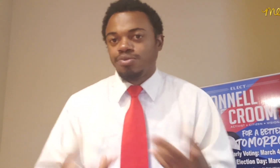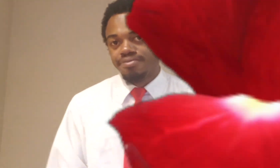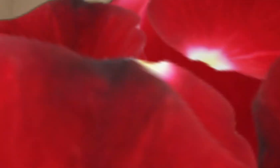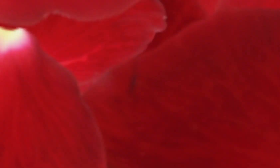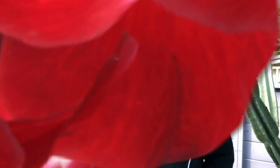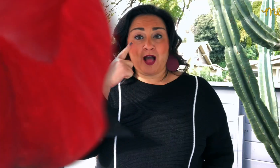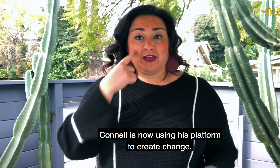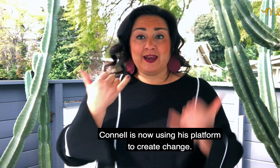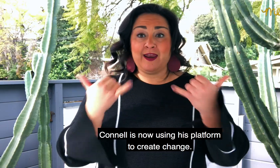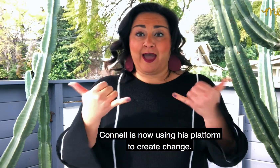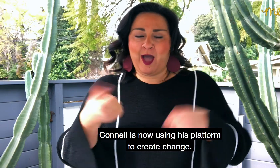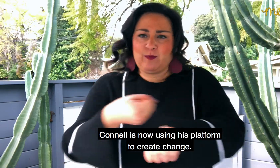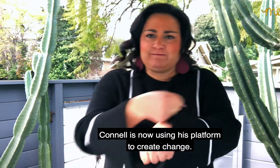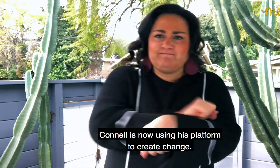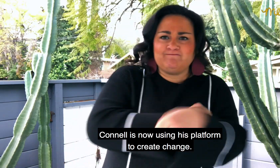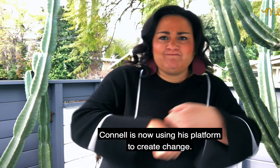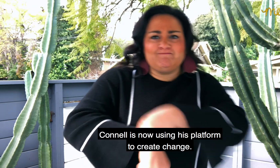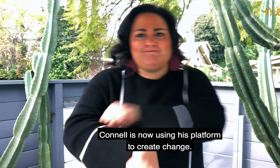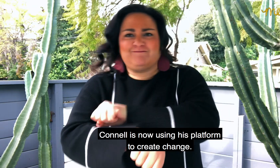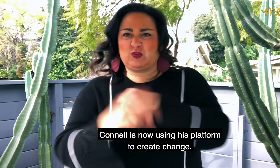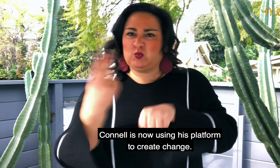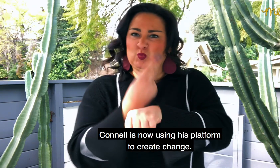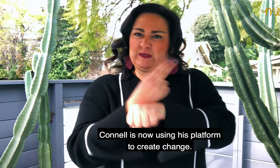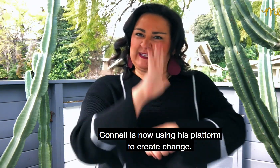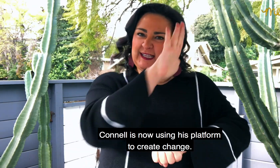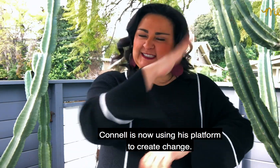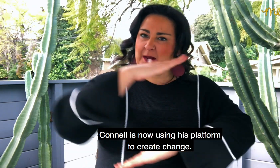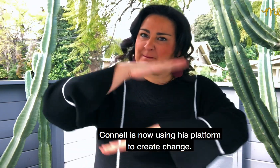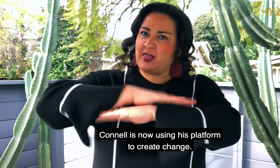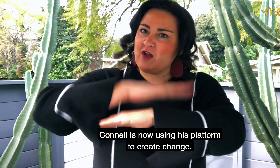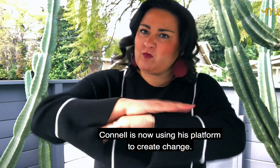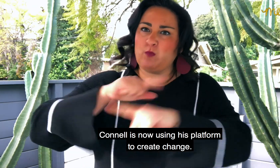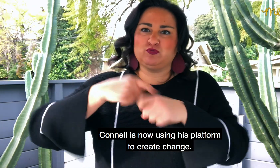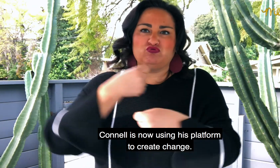deaf people. Connell is now using his platform to create change.